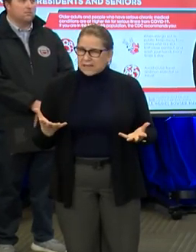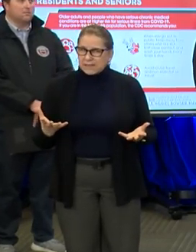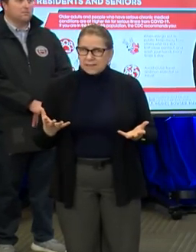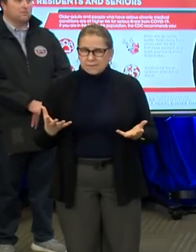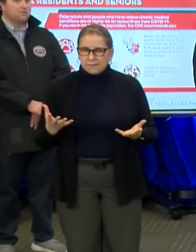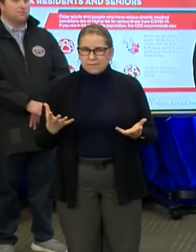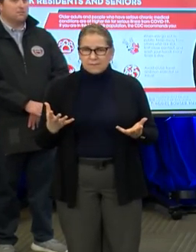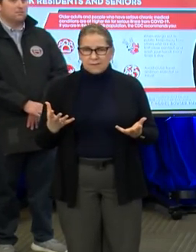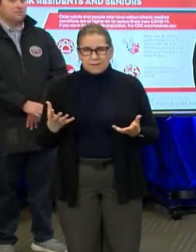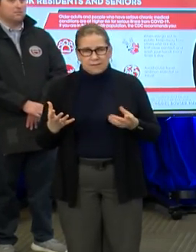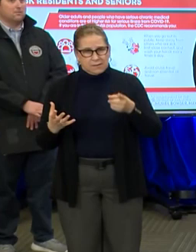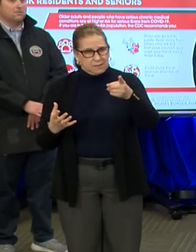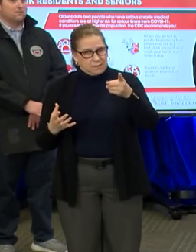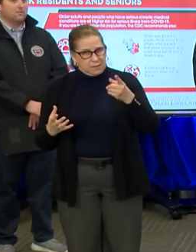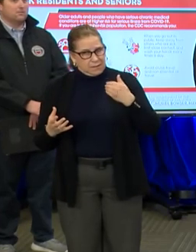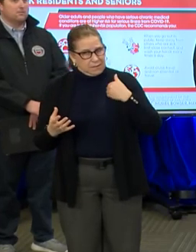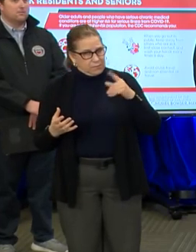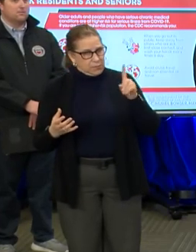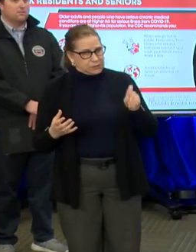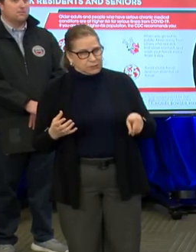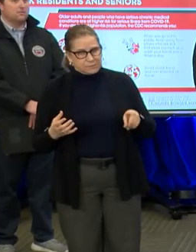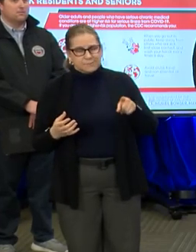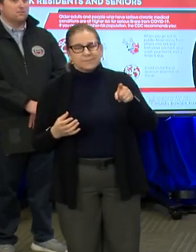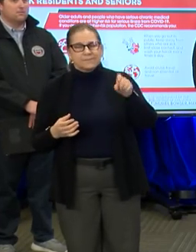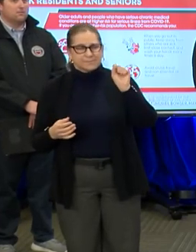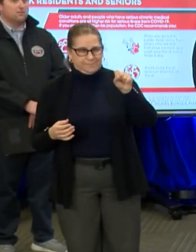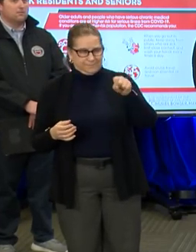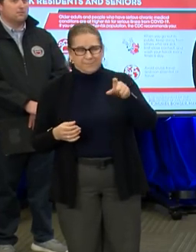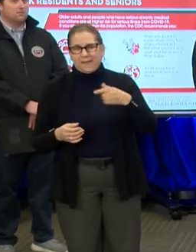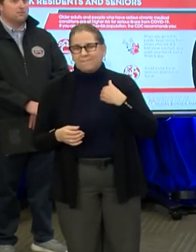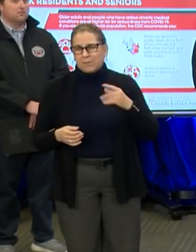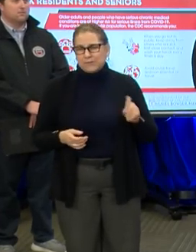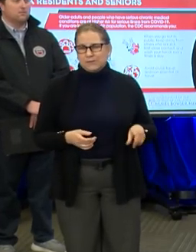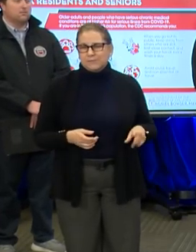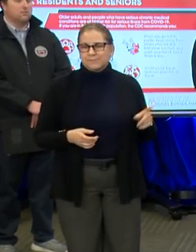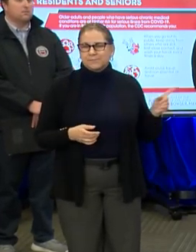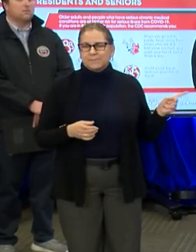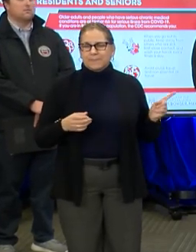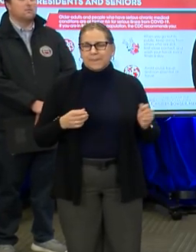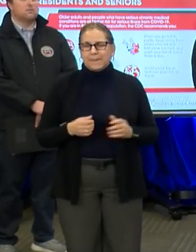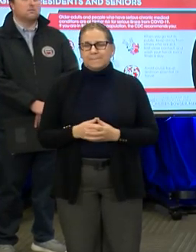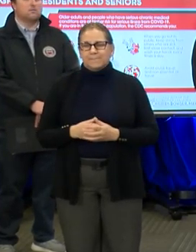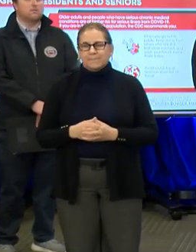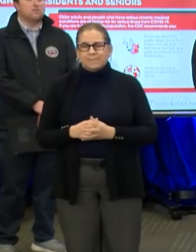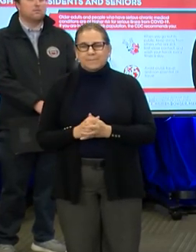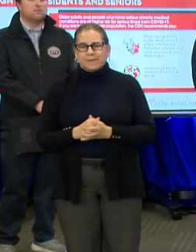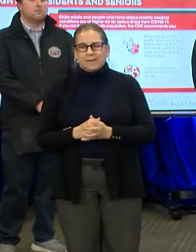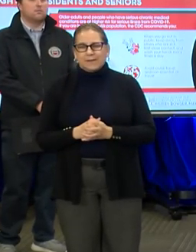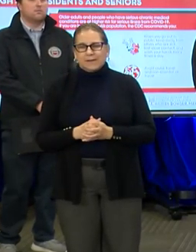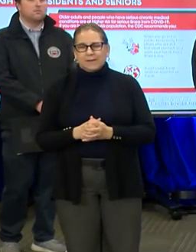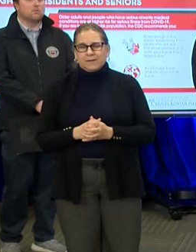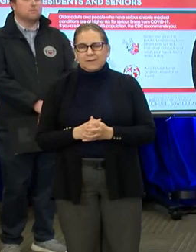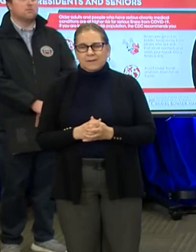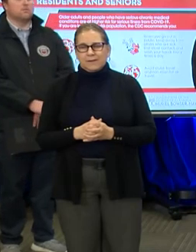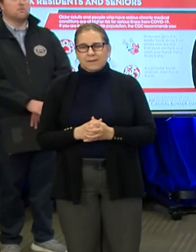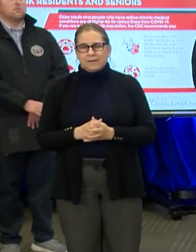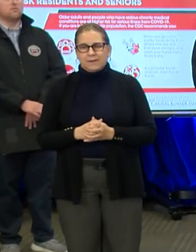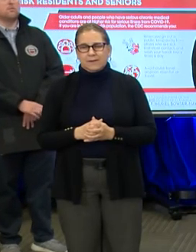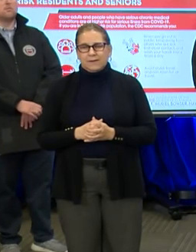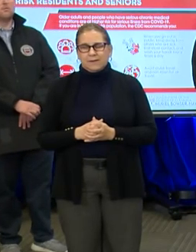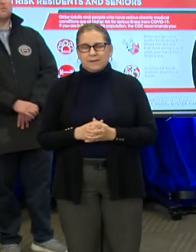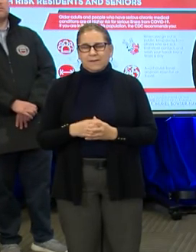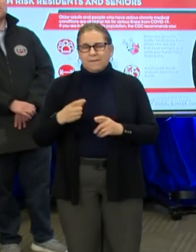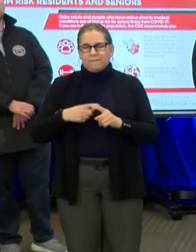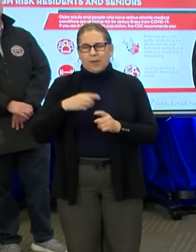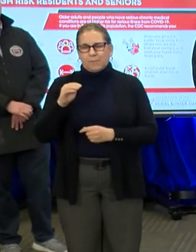From the wide world. Yeah, I'm the voice of God as well. So from Martin at WAMU, what are the challenges DC faces in responding to a crisis like this